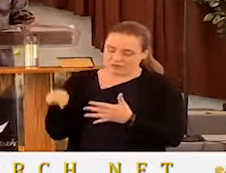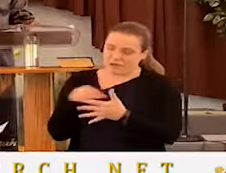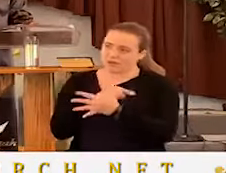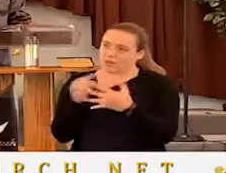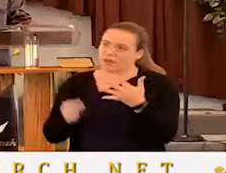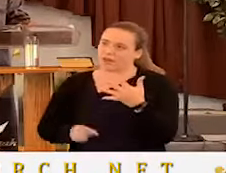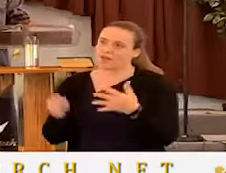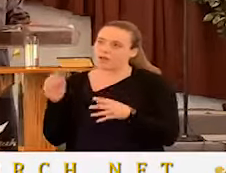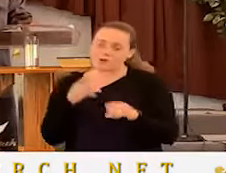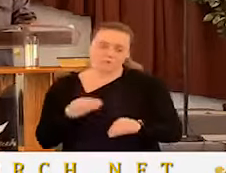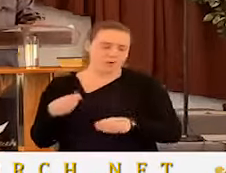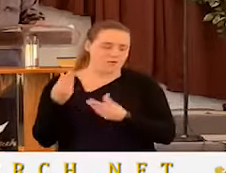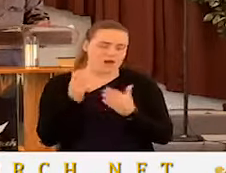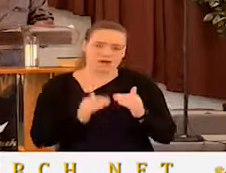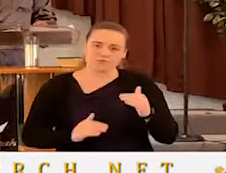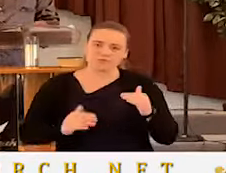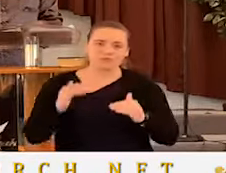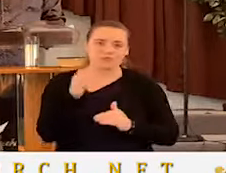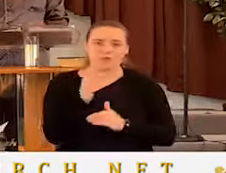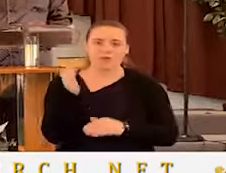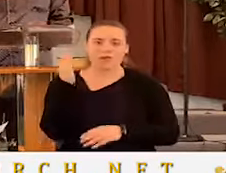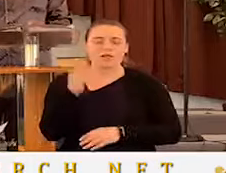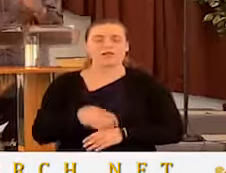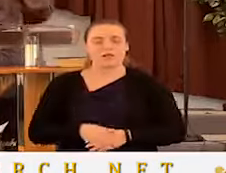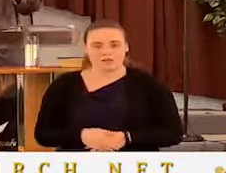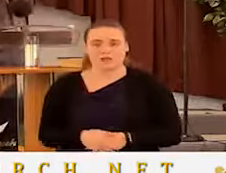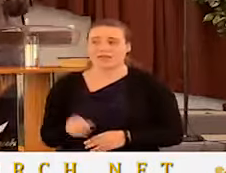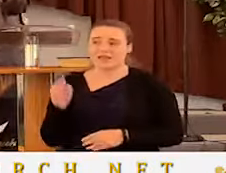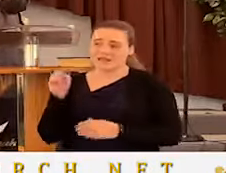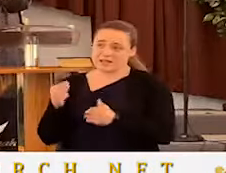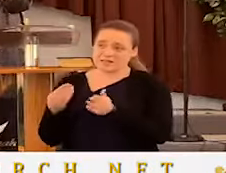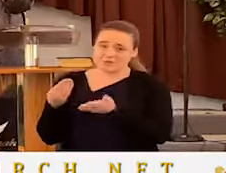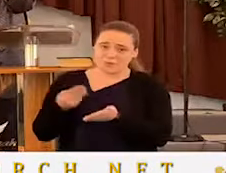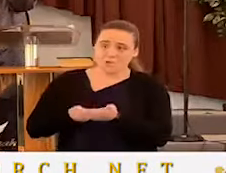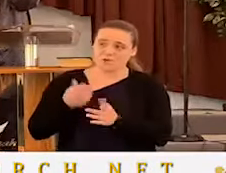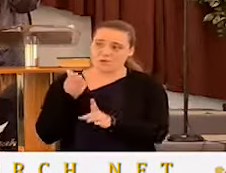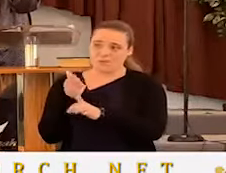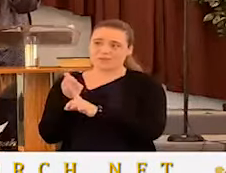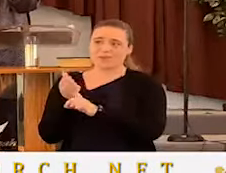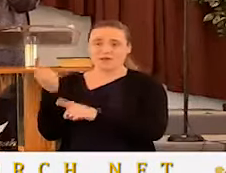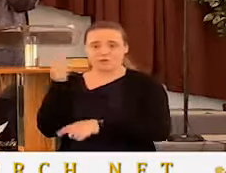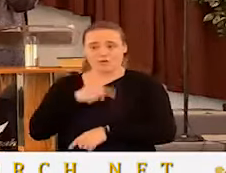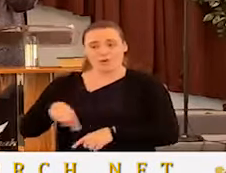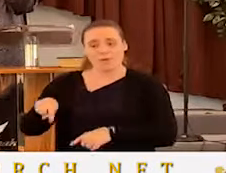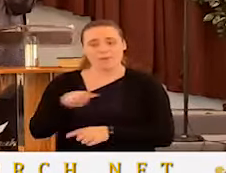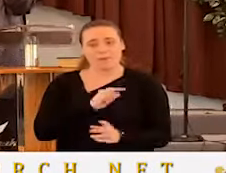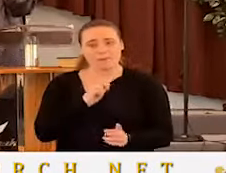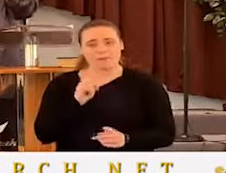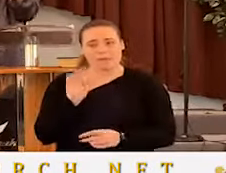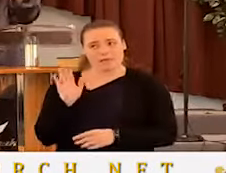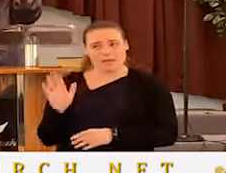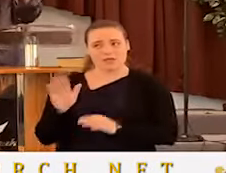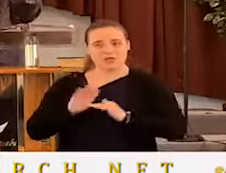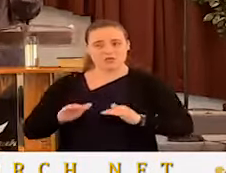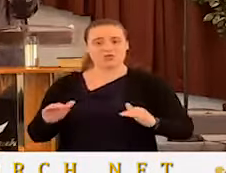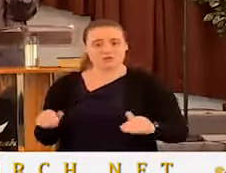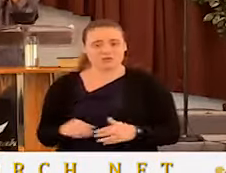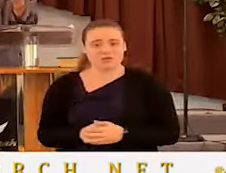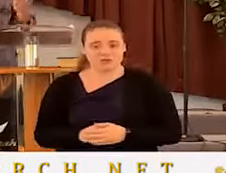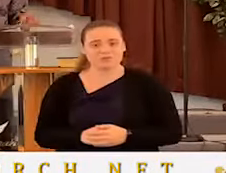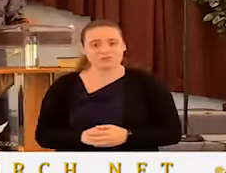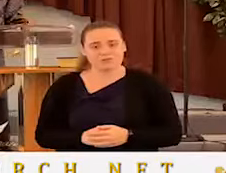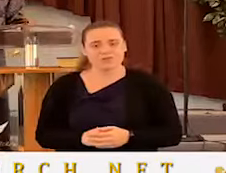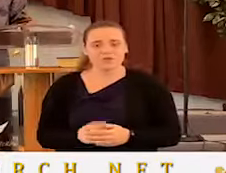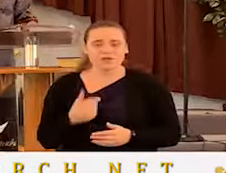is proving Himself through His children. So therefore, I want you to now receive the reward